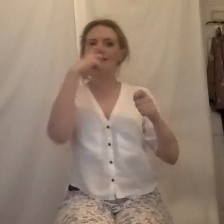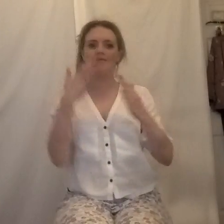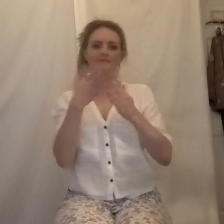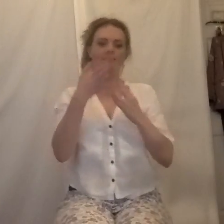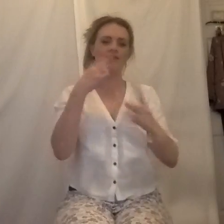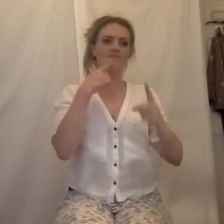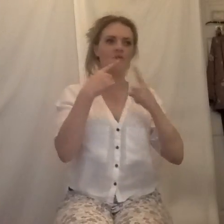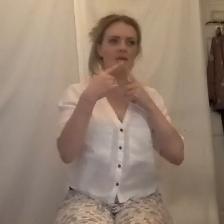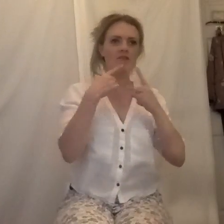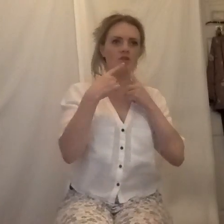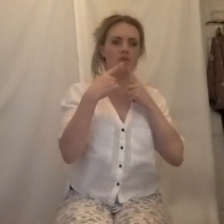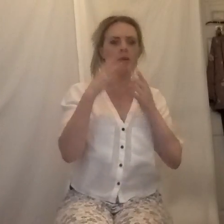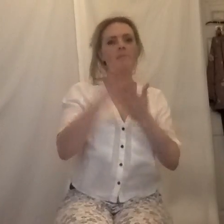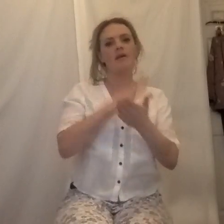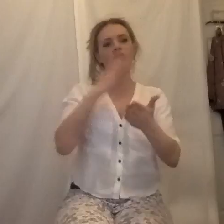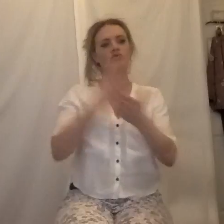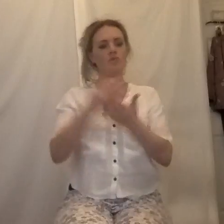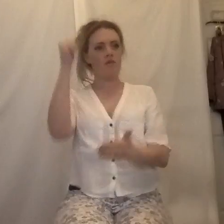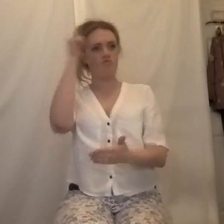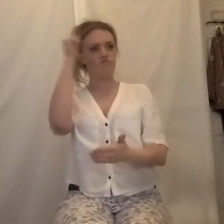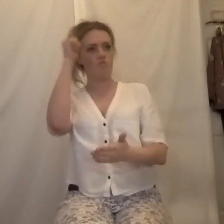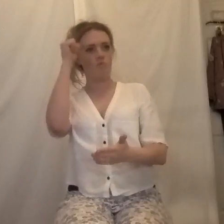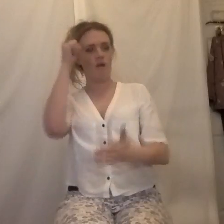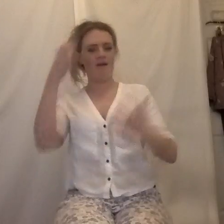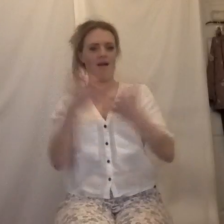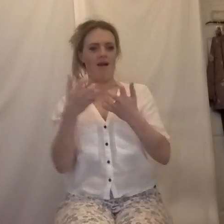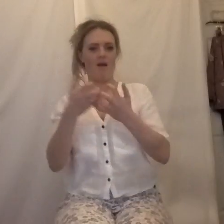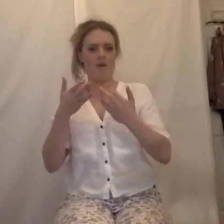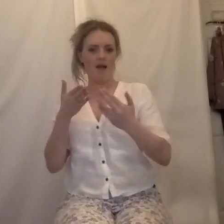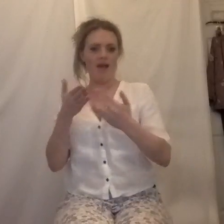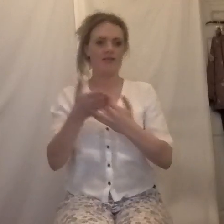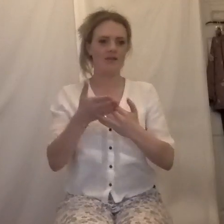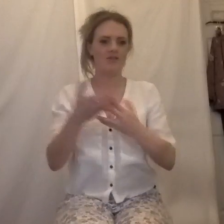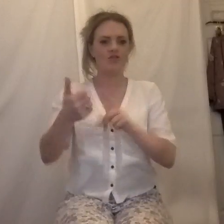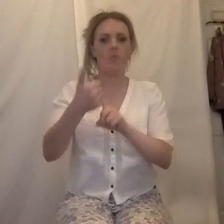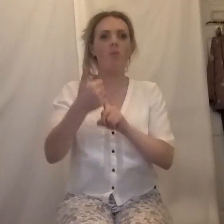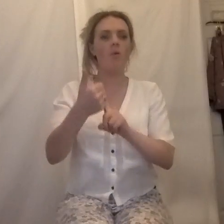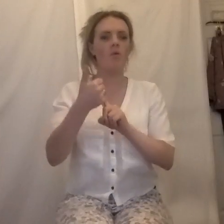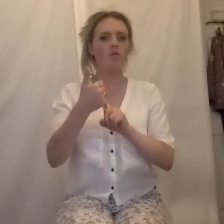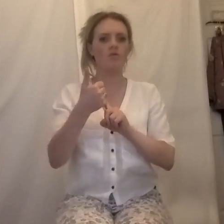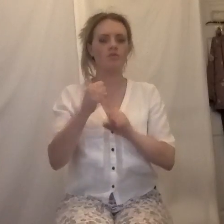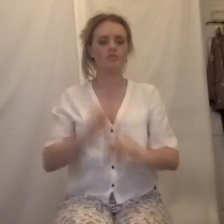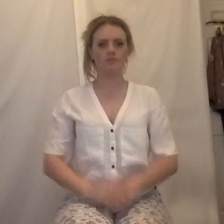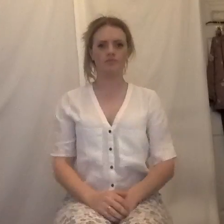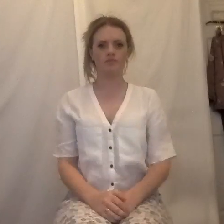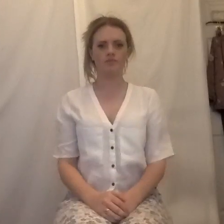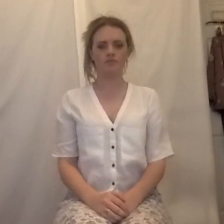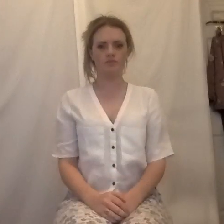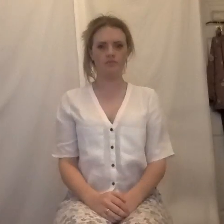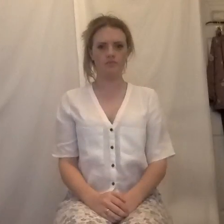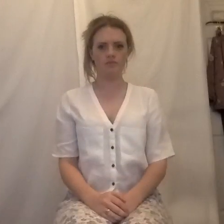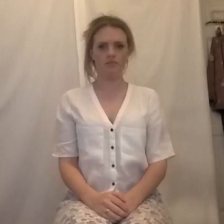support that they need. The standard tells organisations how they should make sure the patient and service users and their